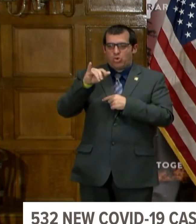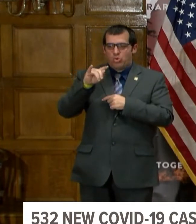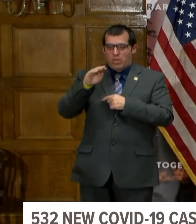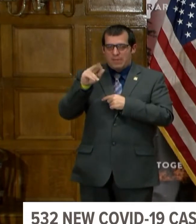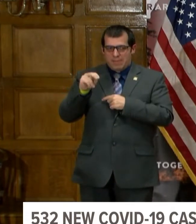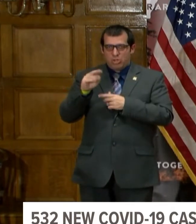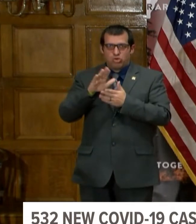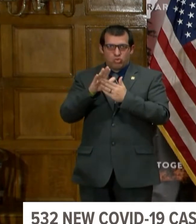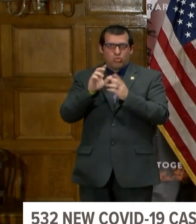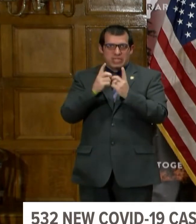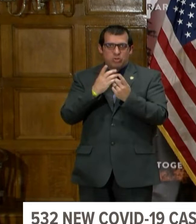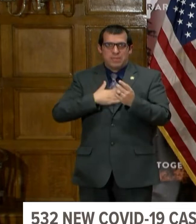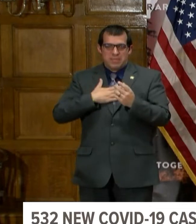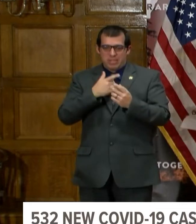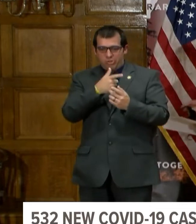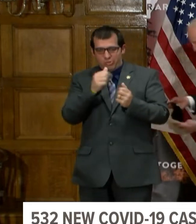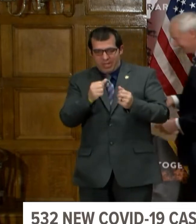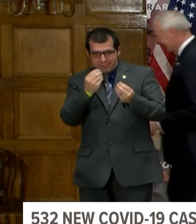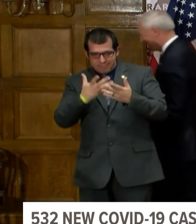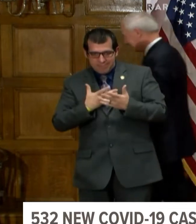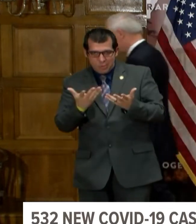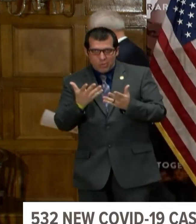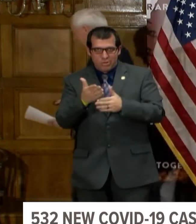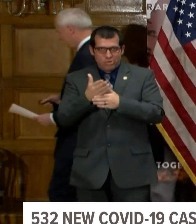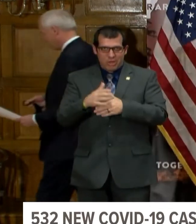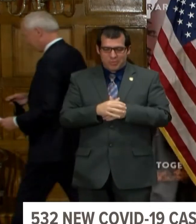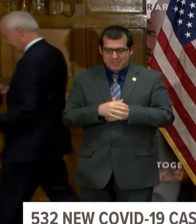Please share what you had to tell me.